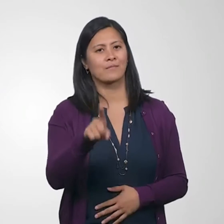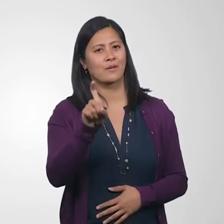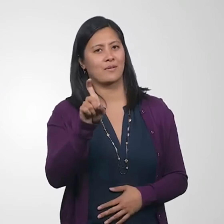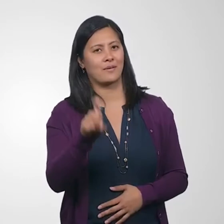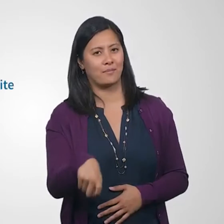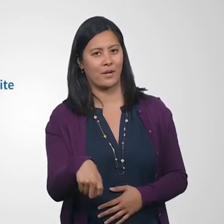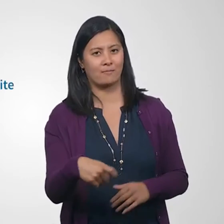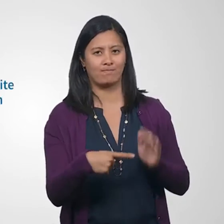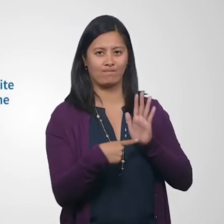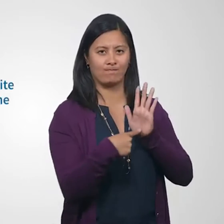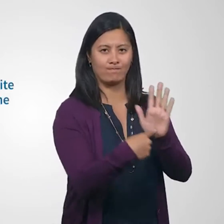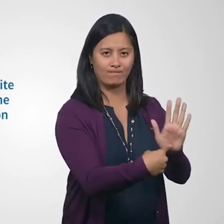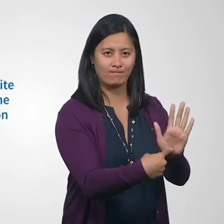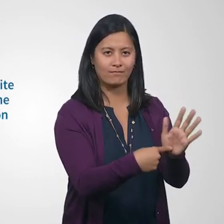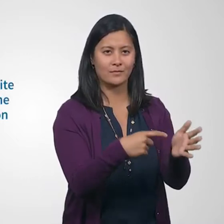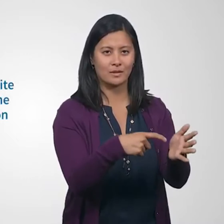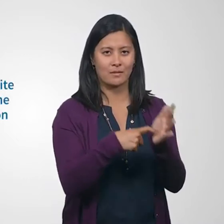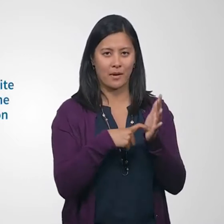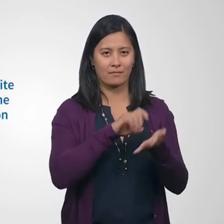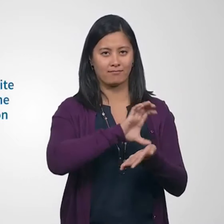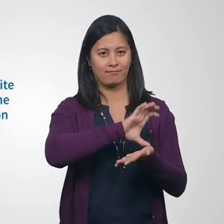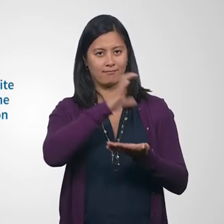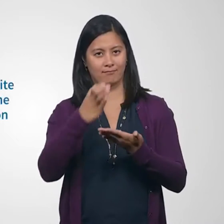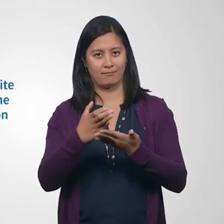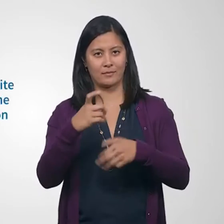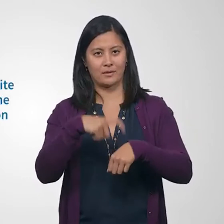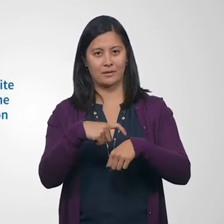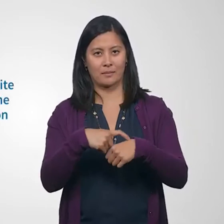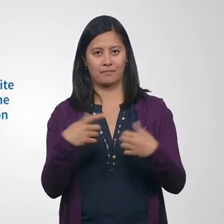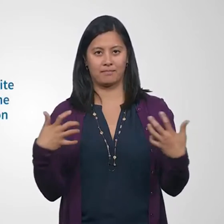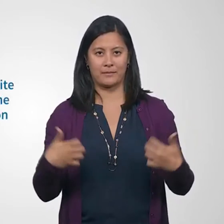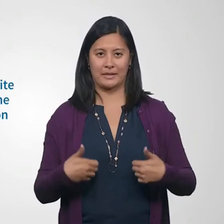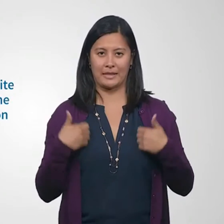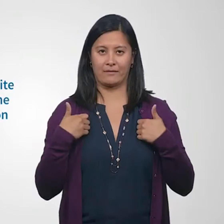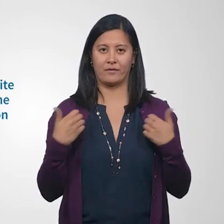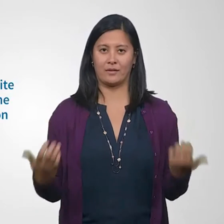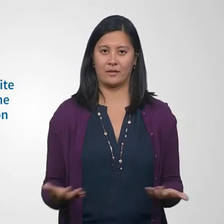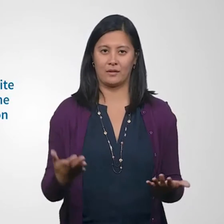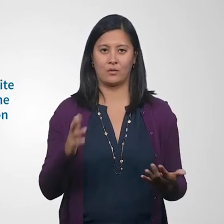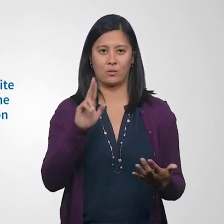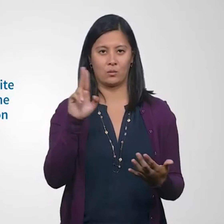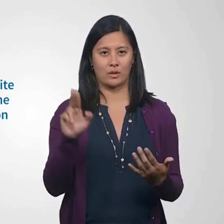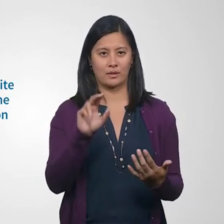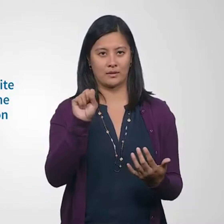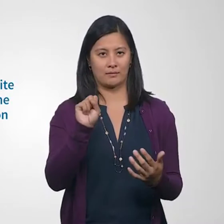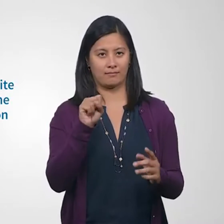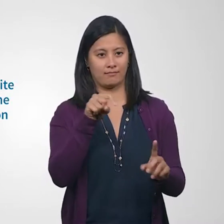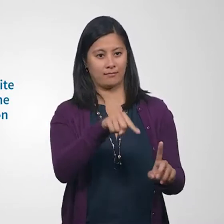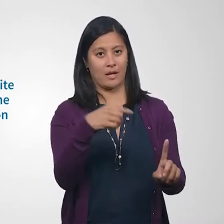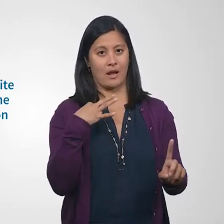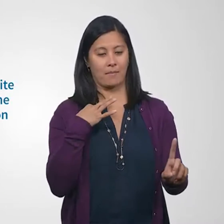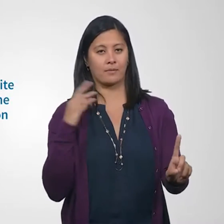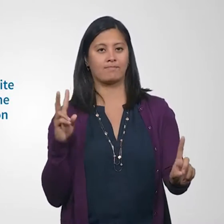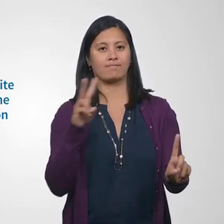You must be able to demonstrate the requisite amount of time living in the state where the application is filed.